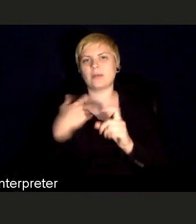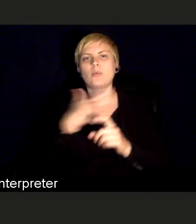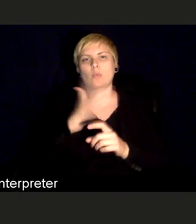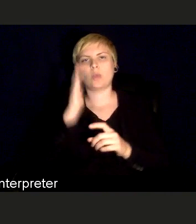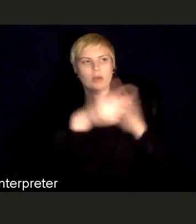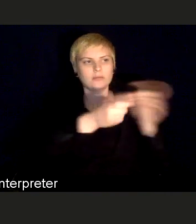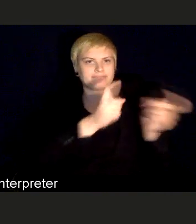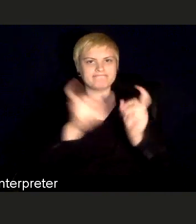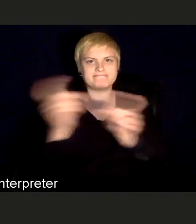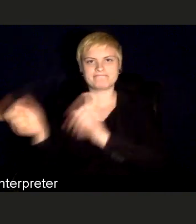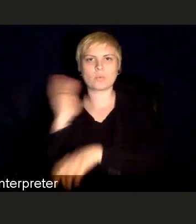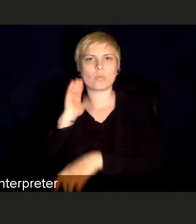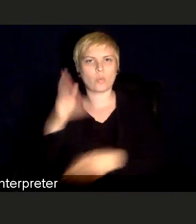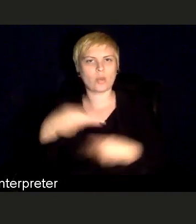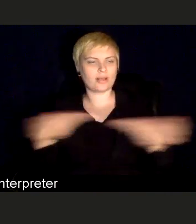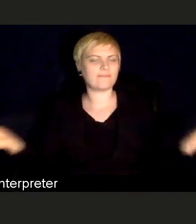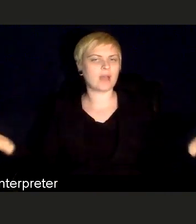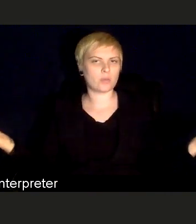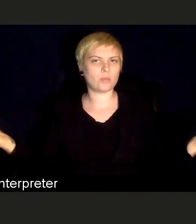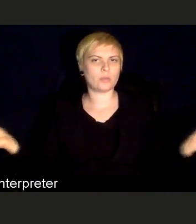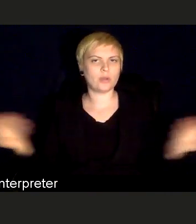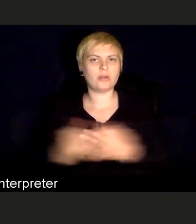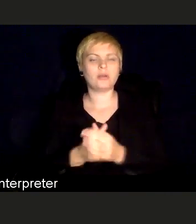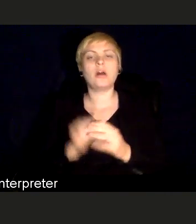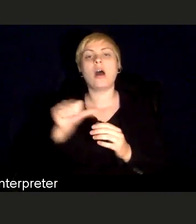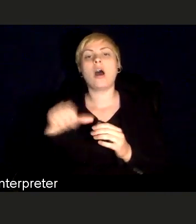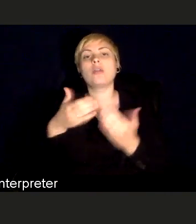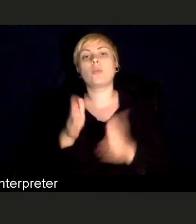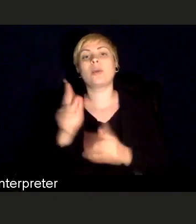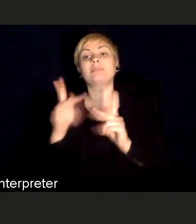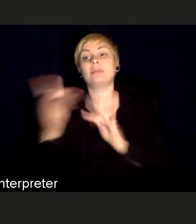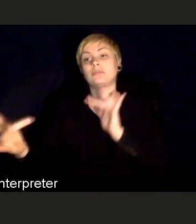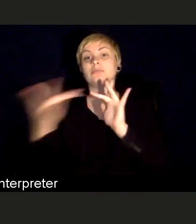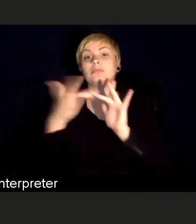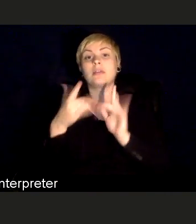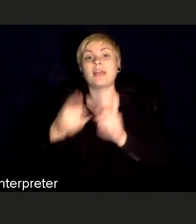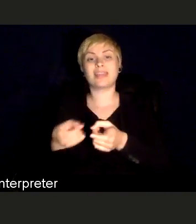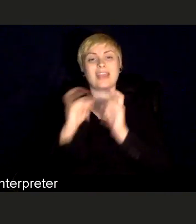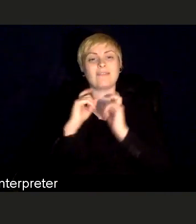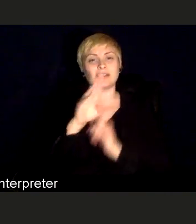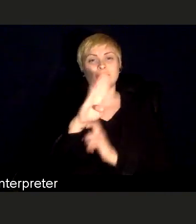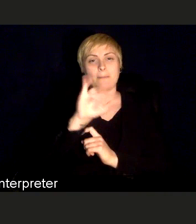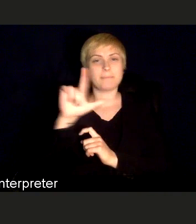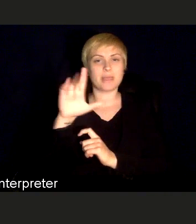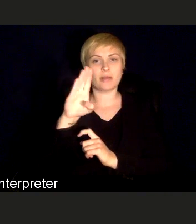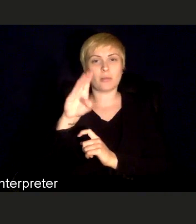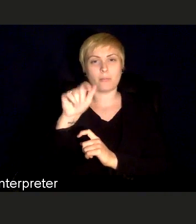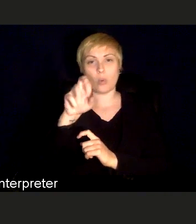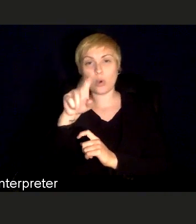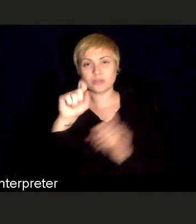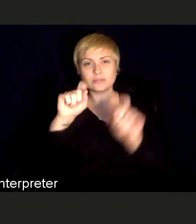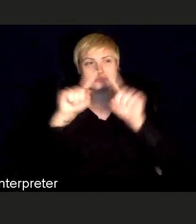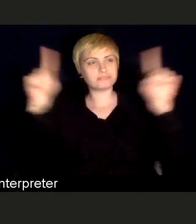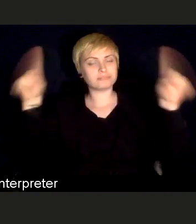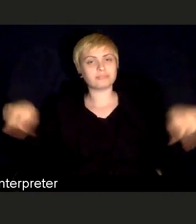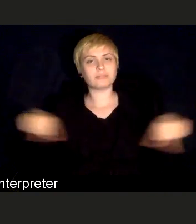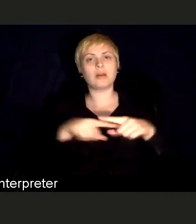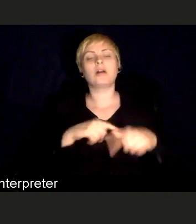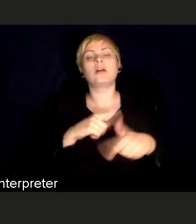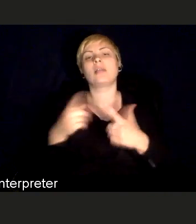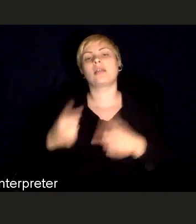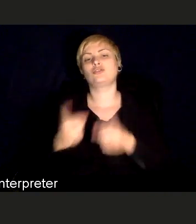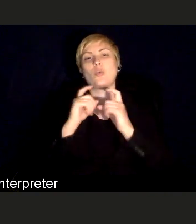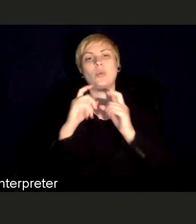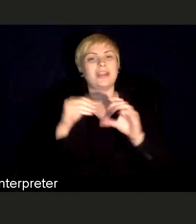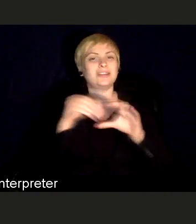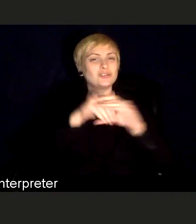other ways people have been reaching out to us, they have been giving us billboards, they have been donating storage for us for our supplies,